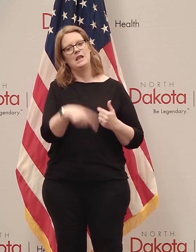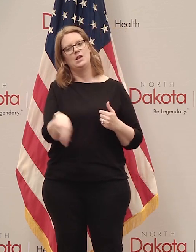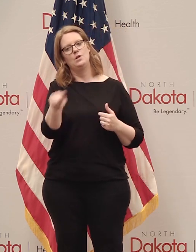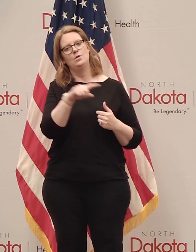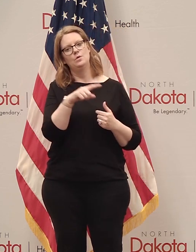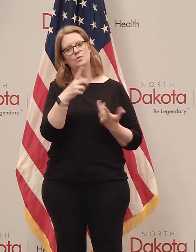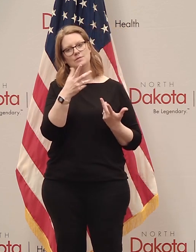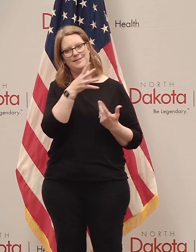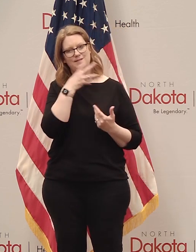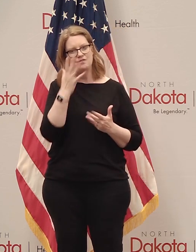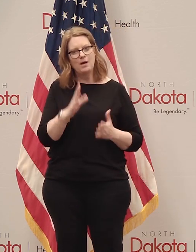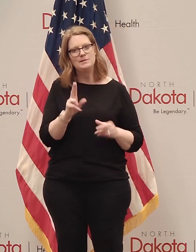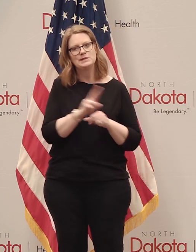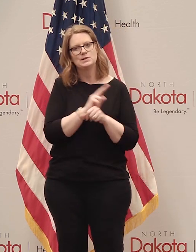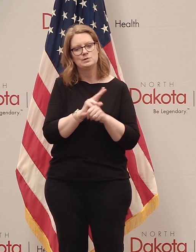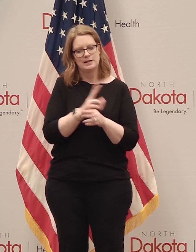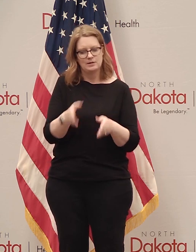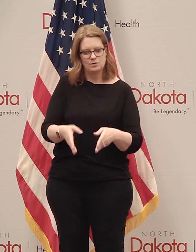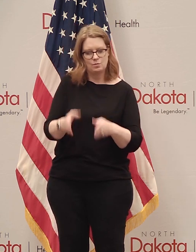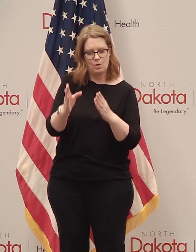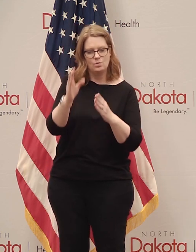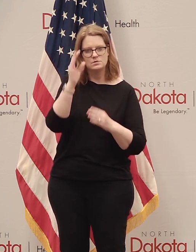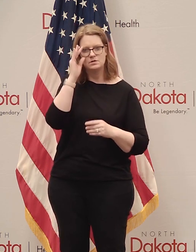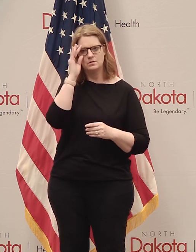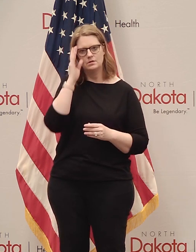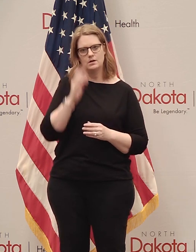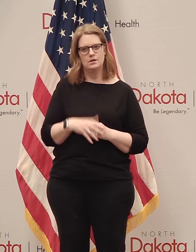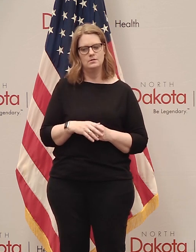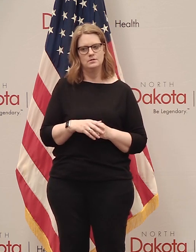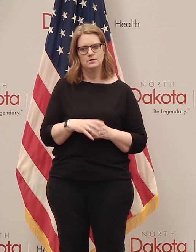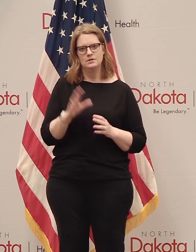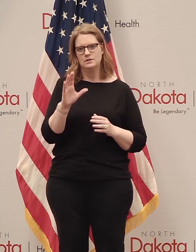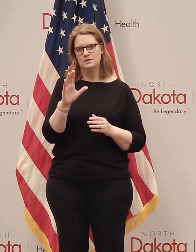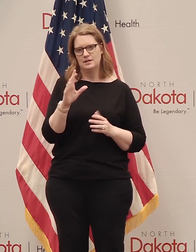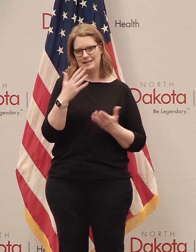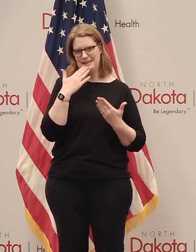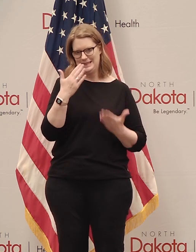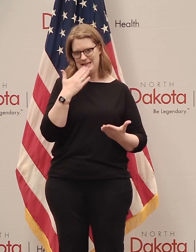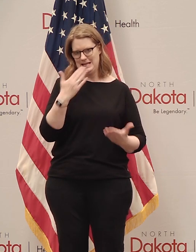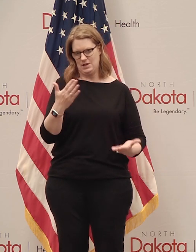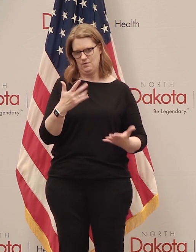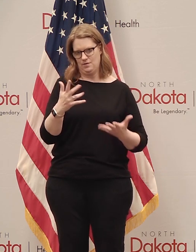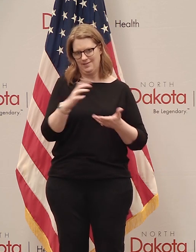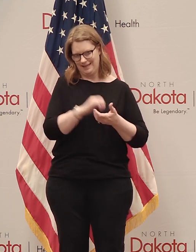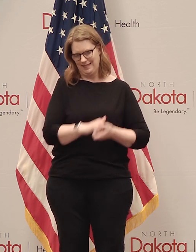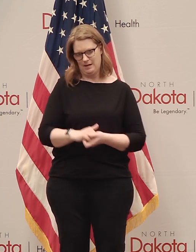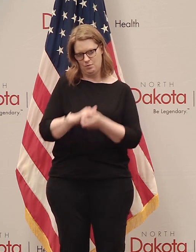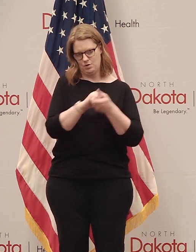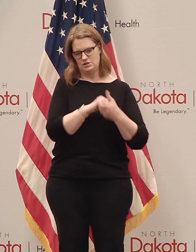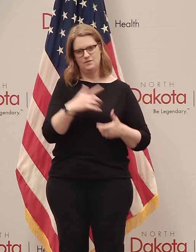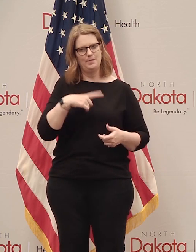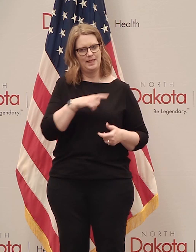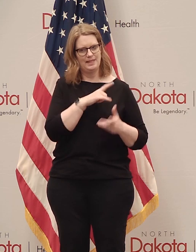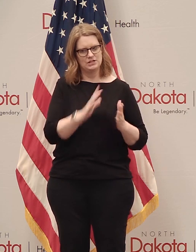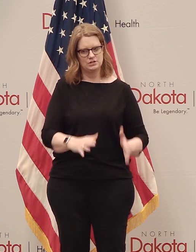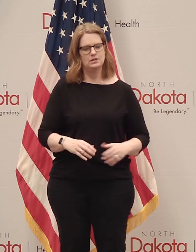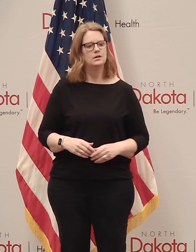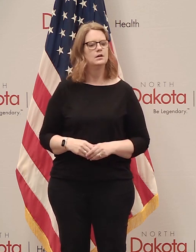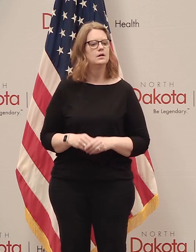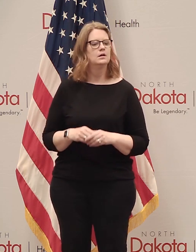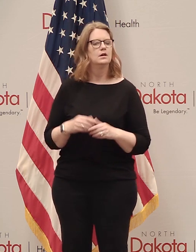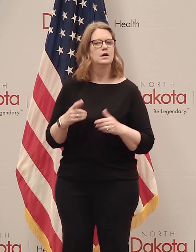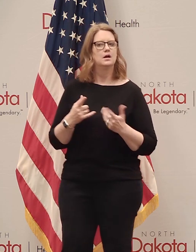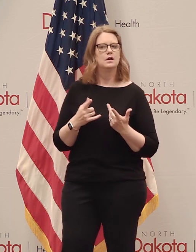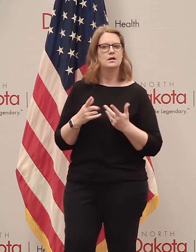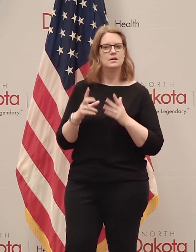are farmers and using those roads. So again, our citizen legislature, thanks for the collaboration there. Preliminary assessments